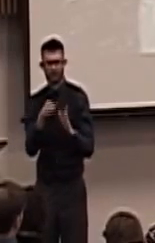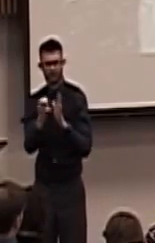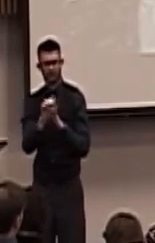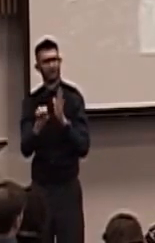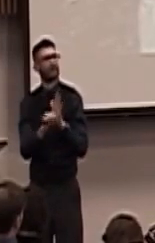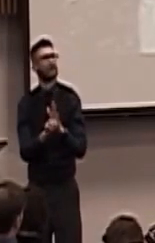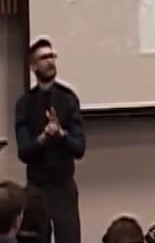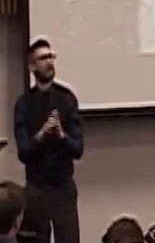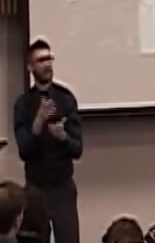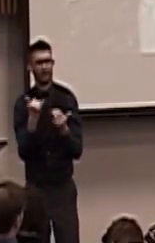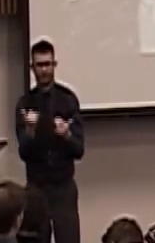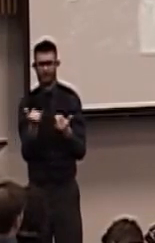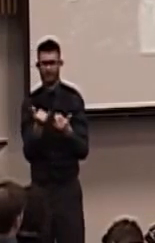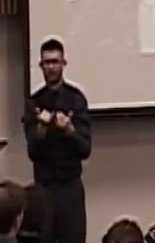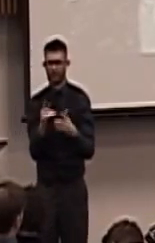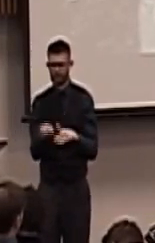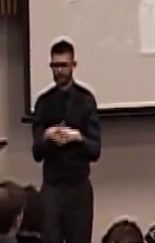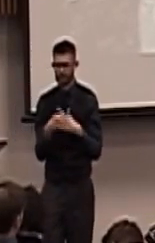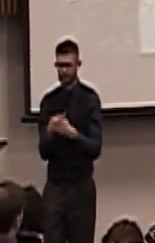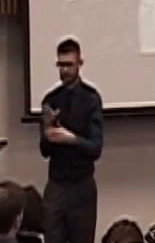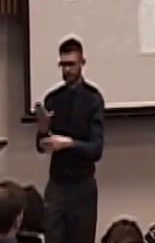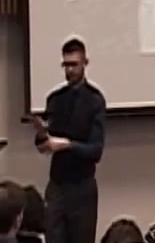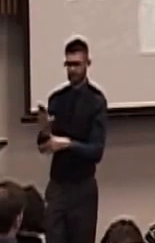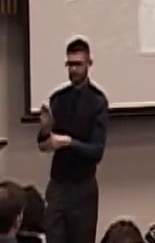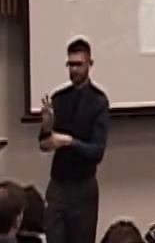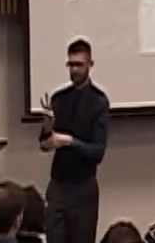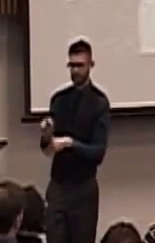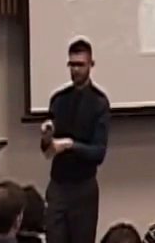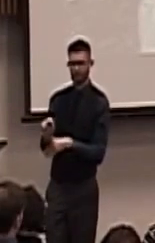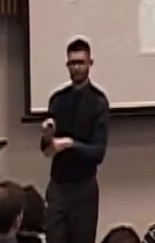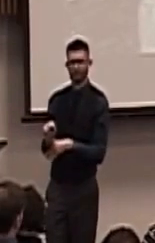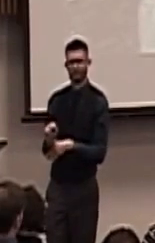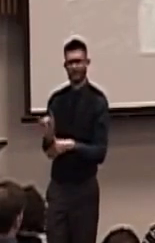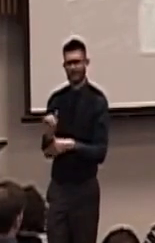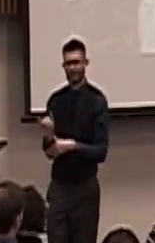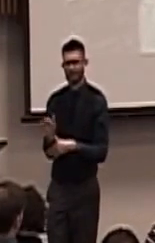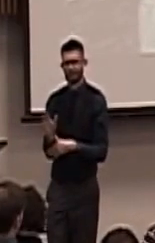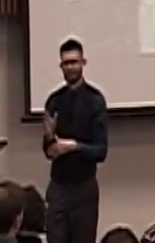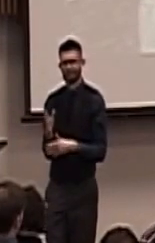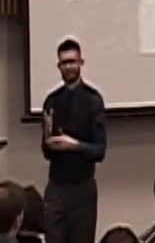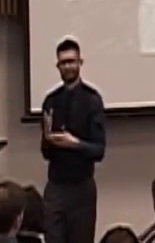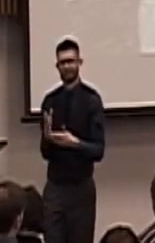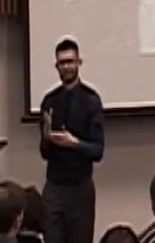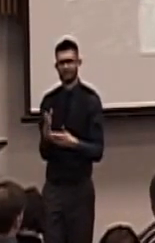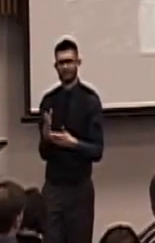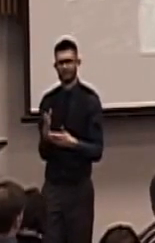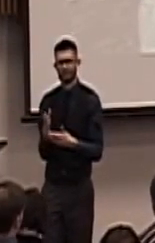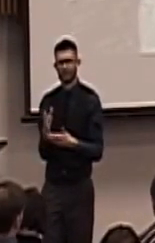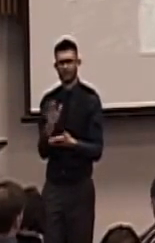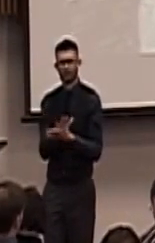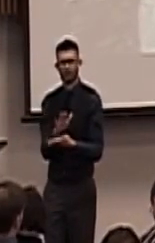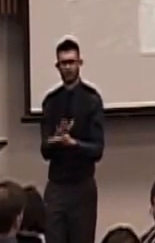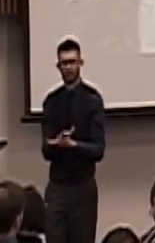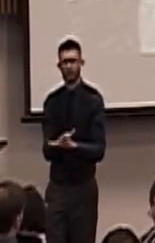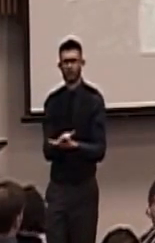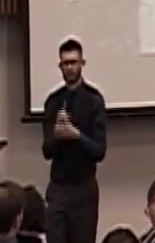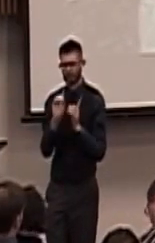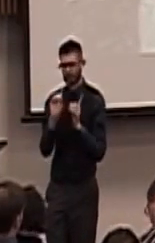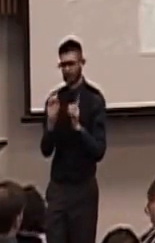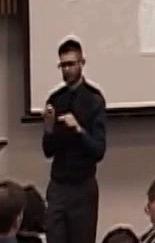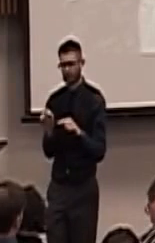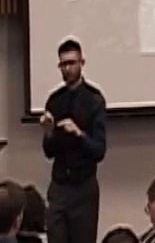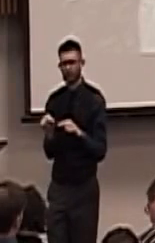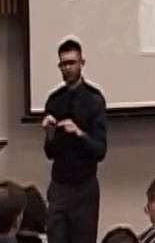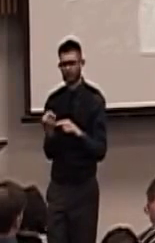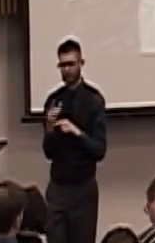and started their own. It's a boarding school, a vocational boarding school, where Bible